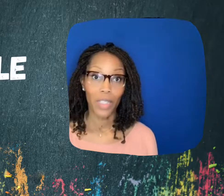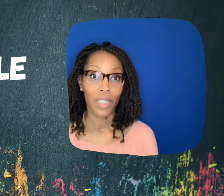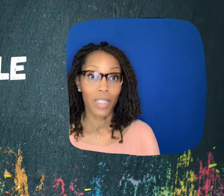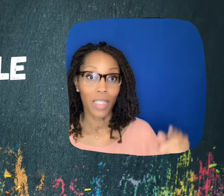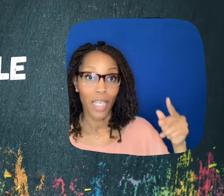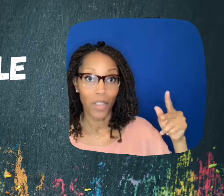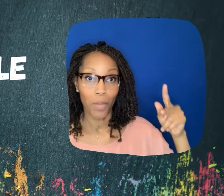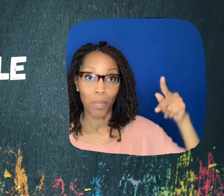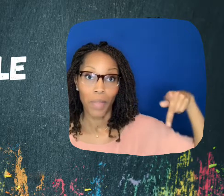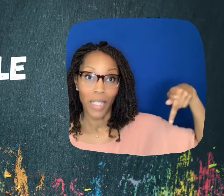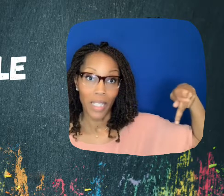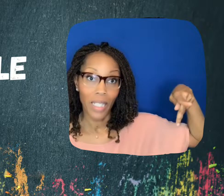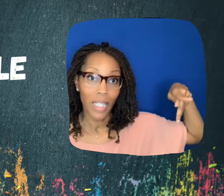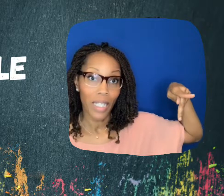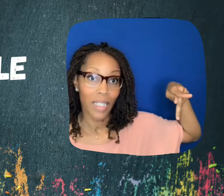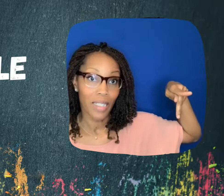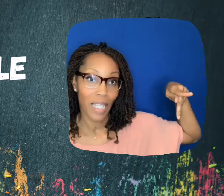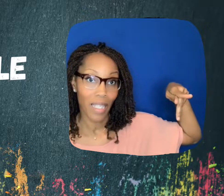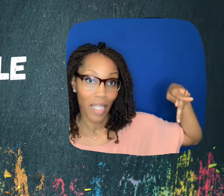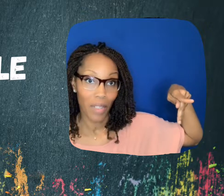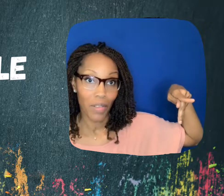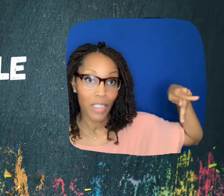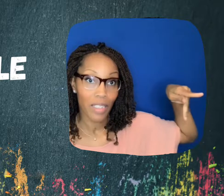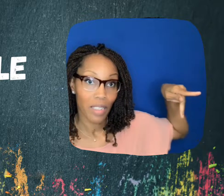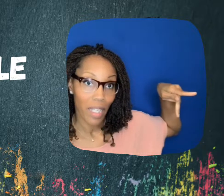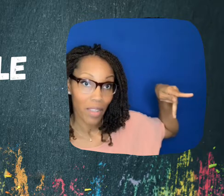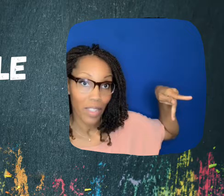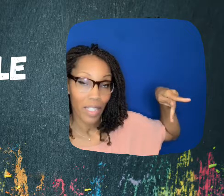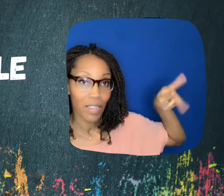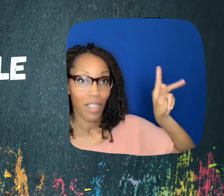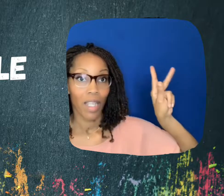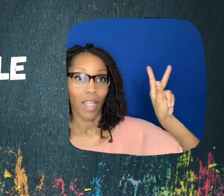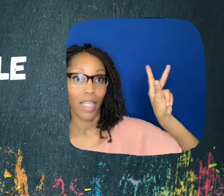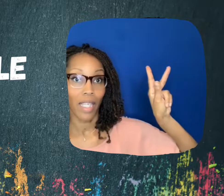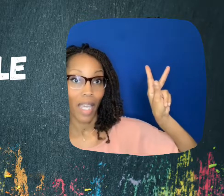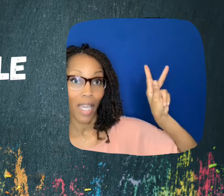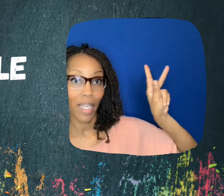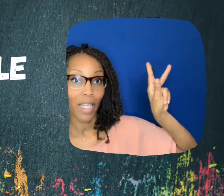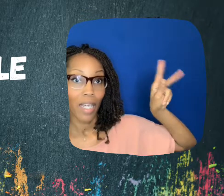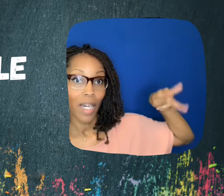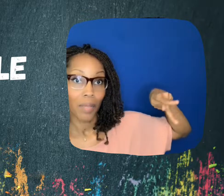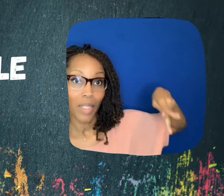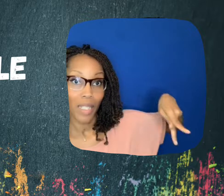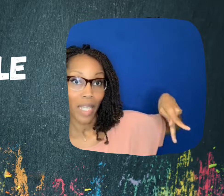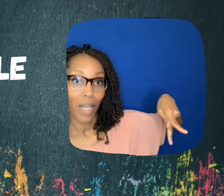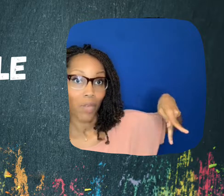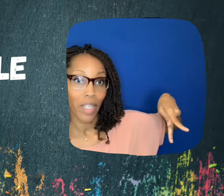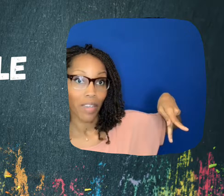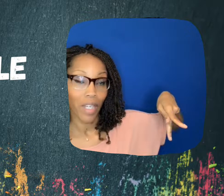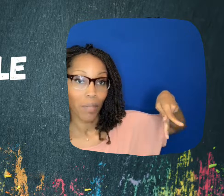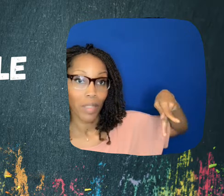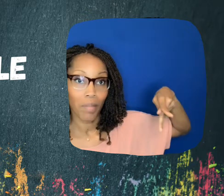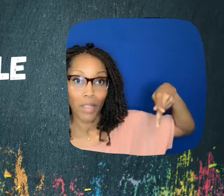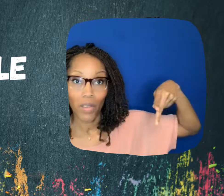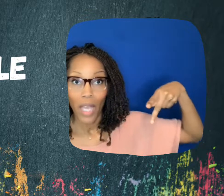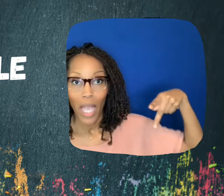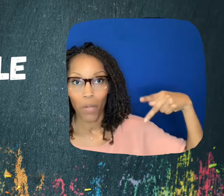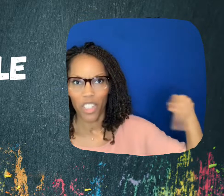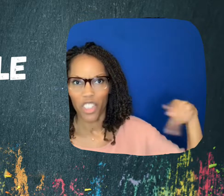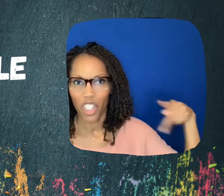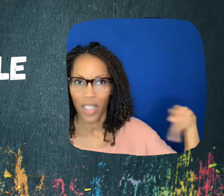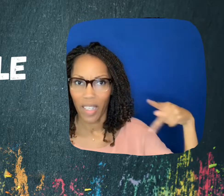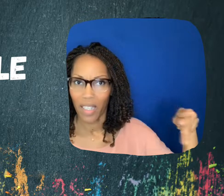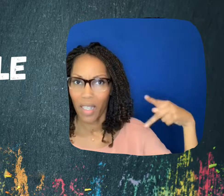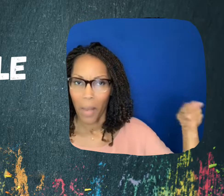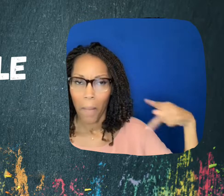Purple, the letter P in sign language is like this, like a K, upside down with that thumb in the middle, and